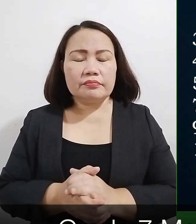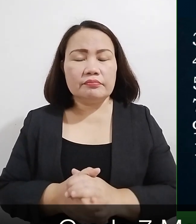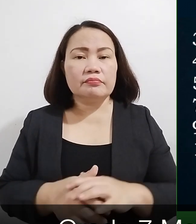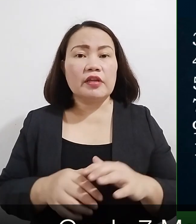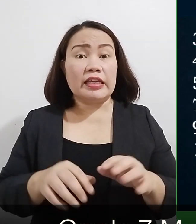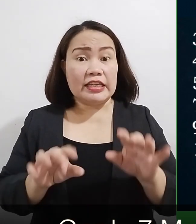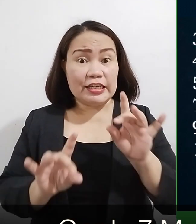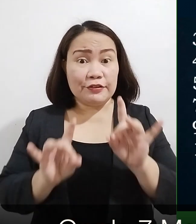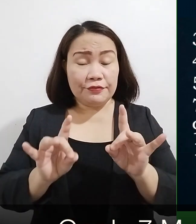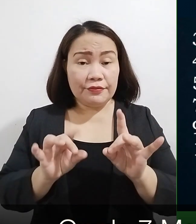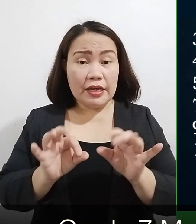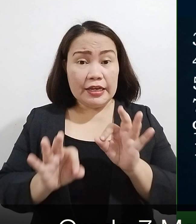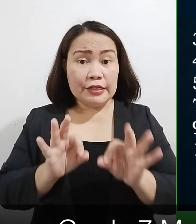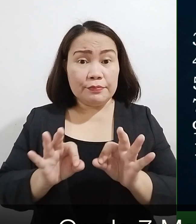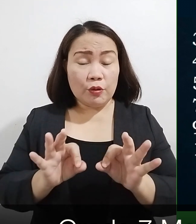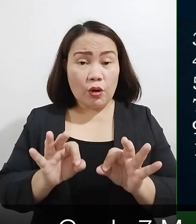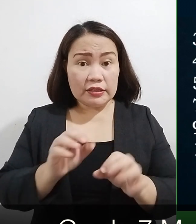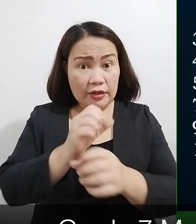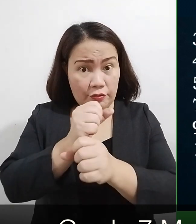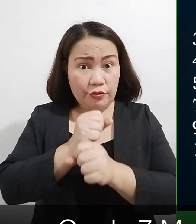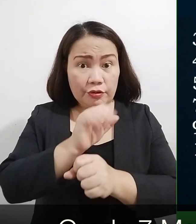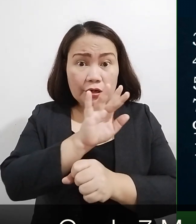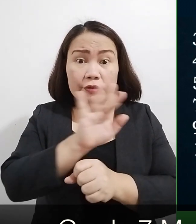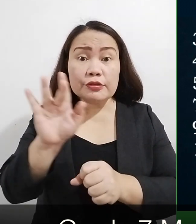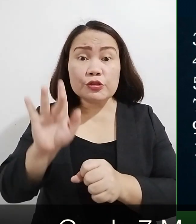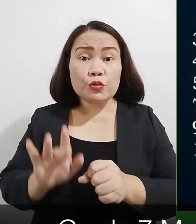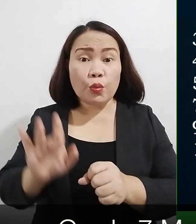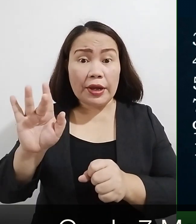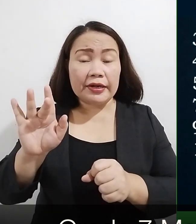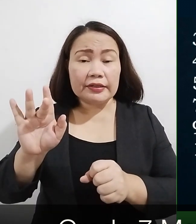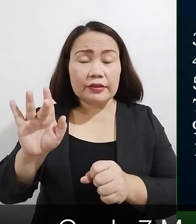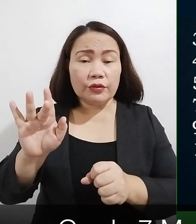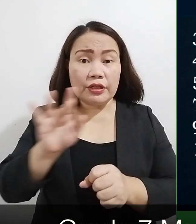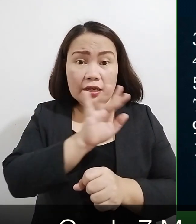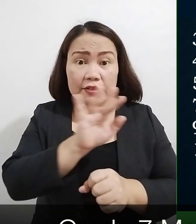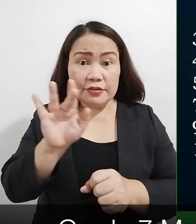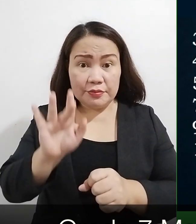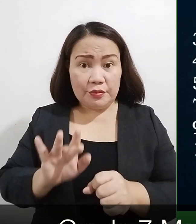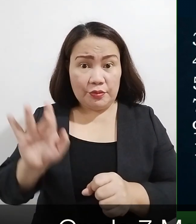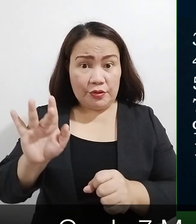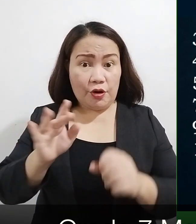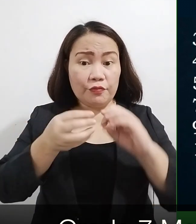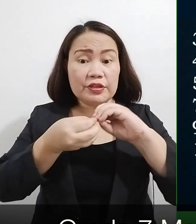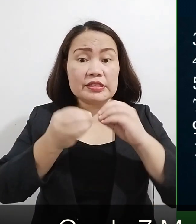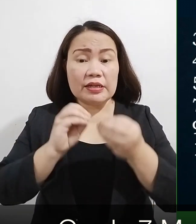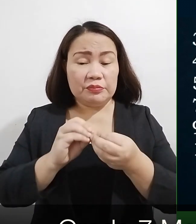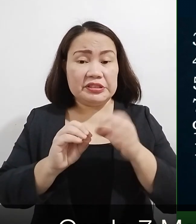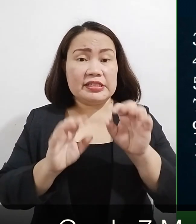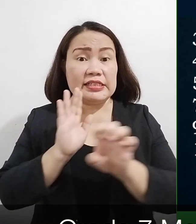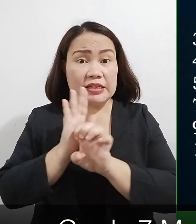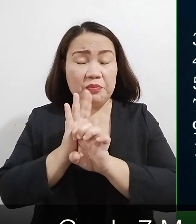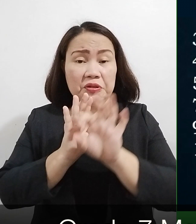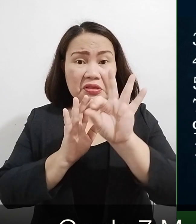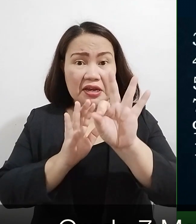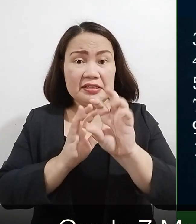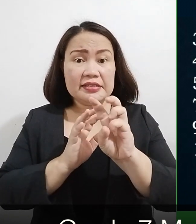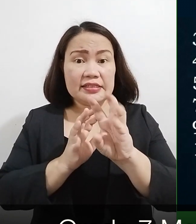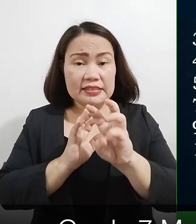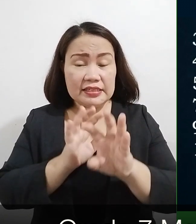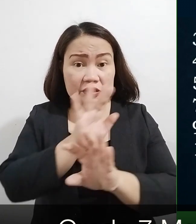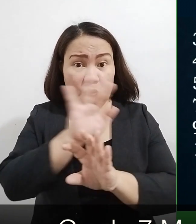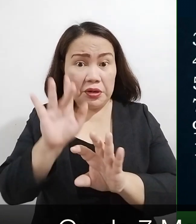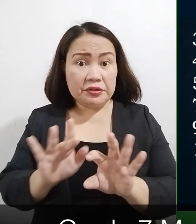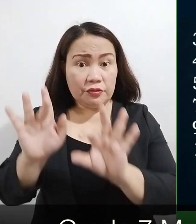or negative 3. So, ulitin ko po, kapag kinuha natin ang square root ng mga numbers na to, like 9,